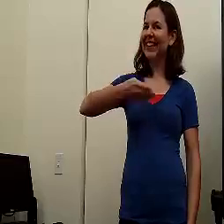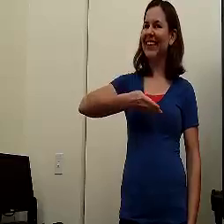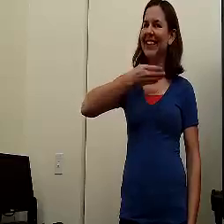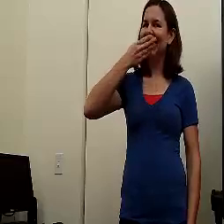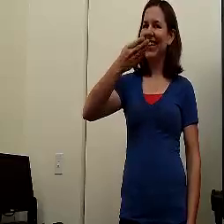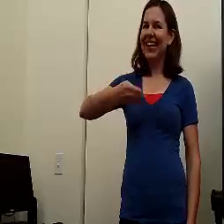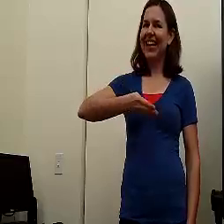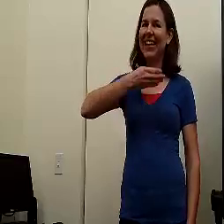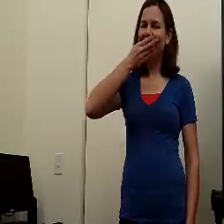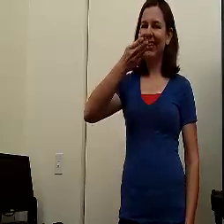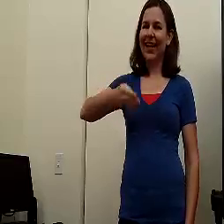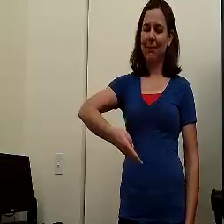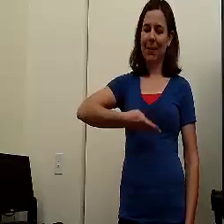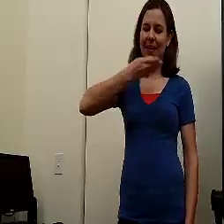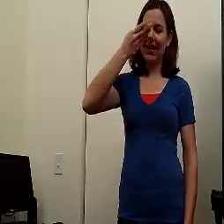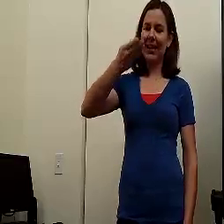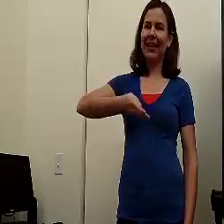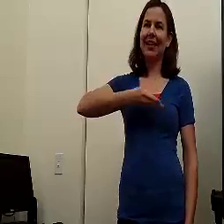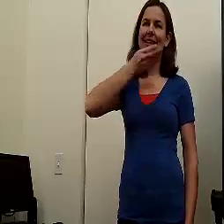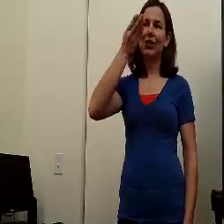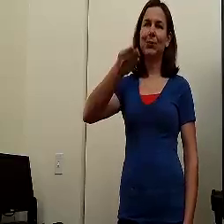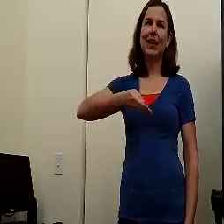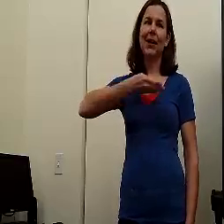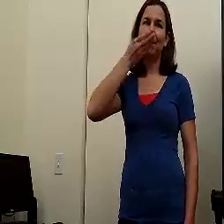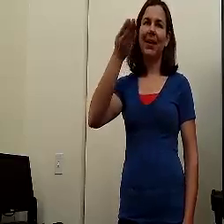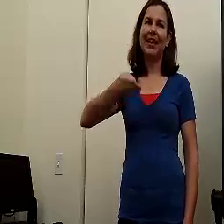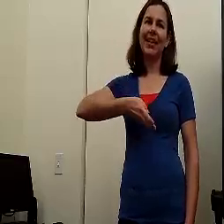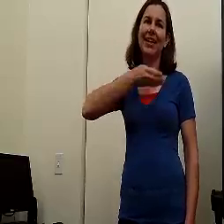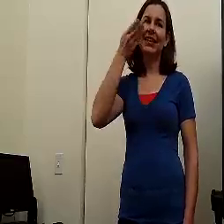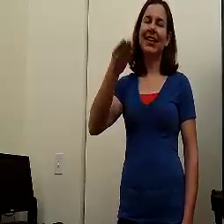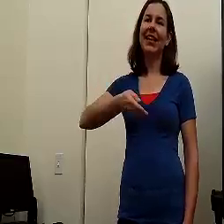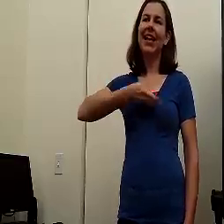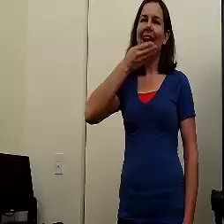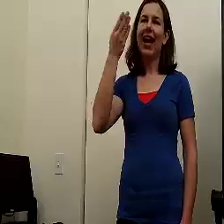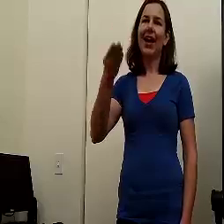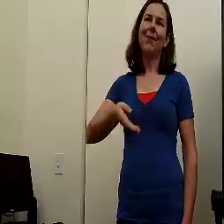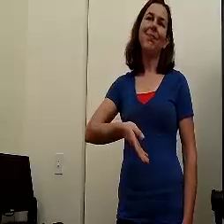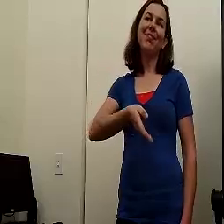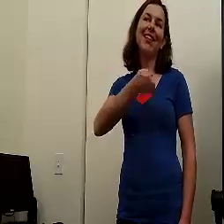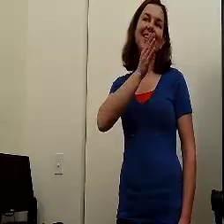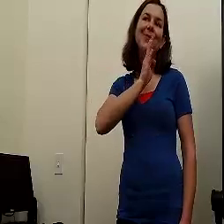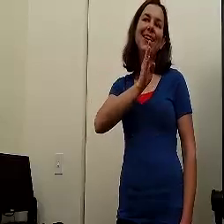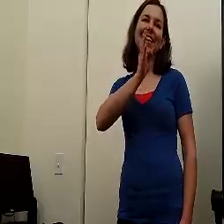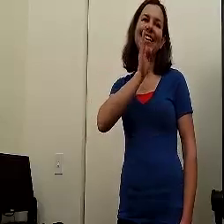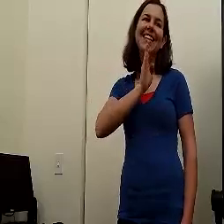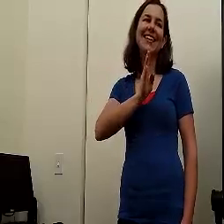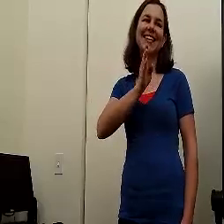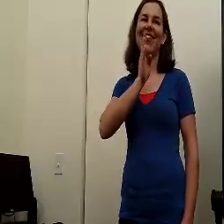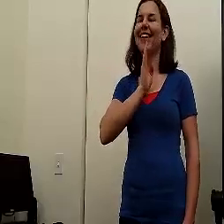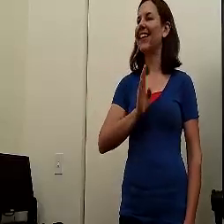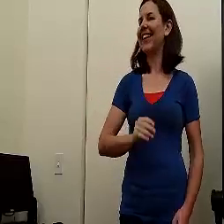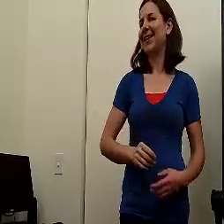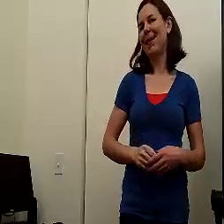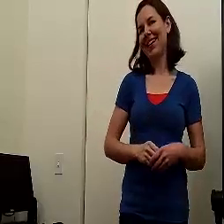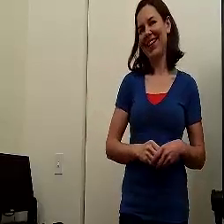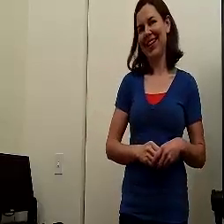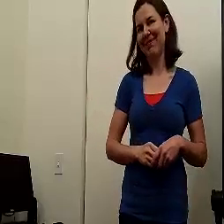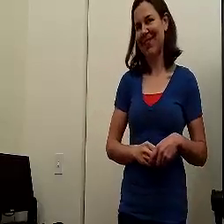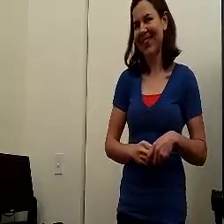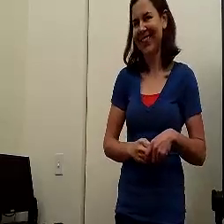Breakfast Lunch. is a bee that scoops up like this. This one is calling a lady a bad